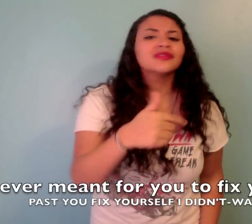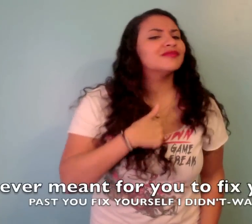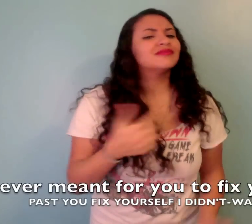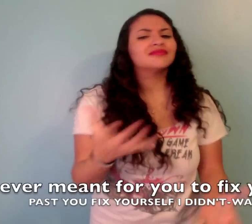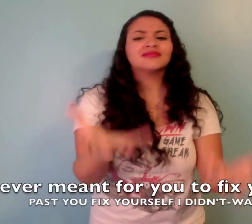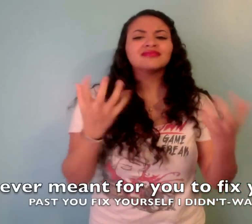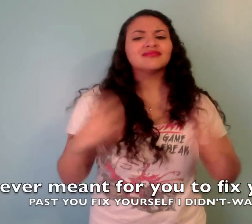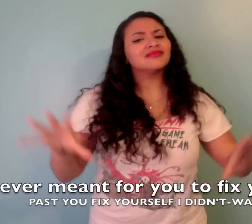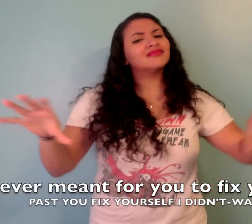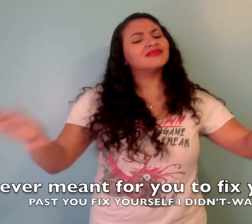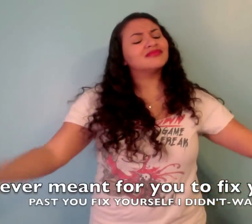fix yourself